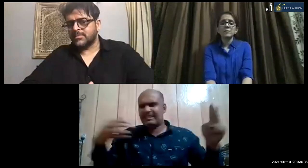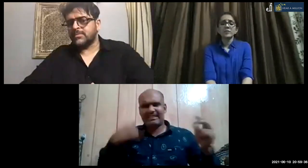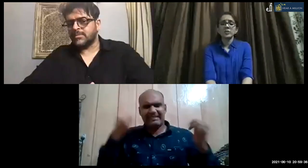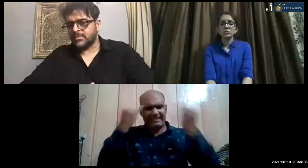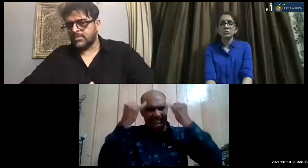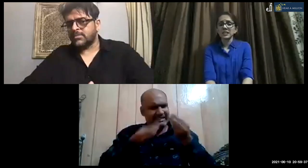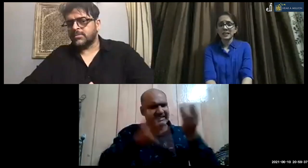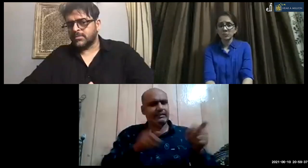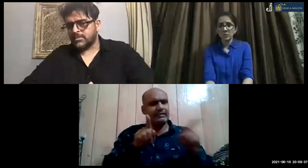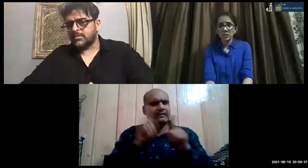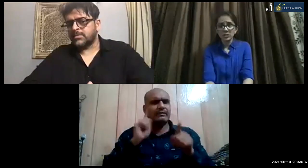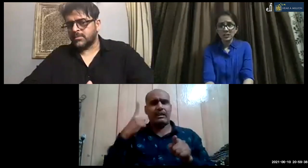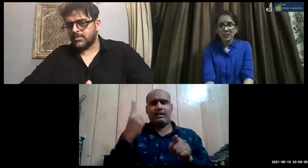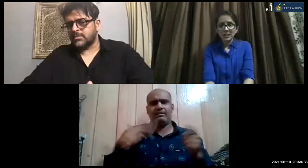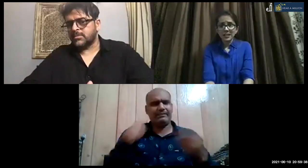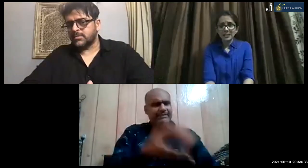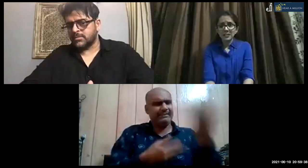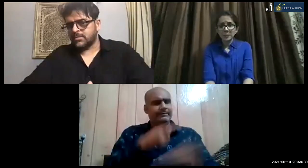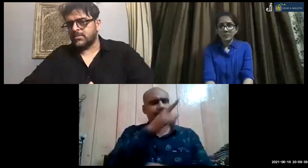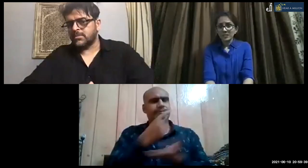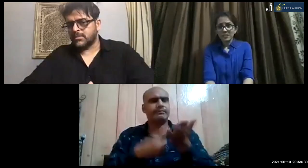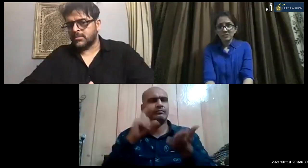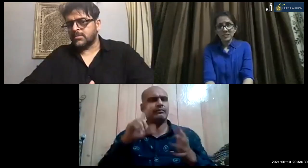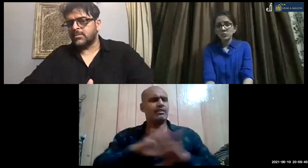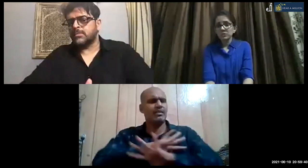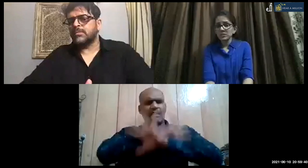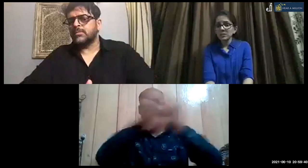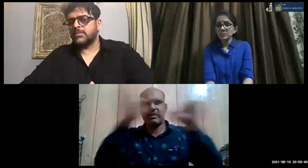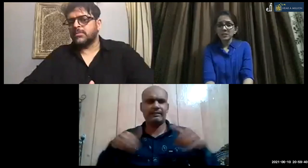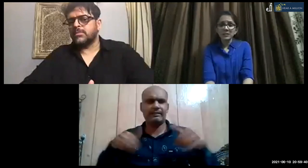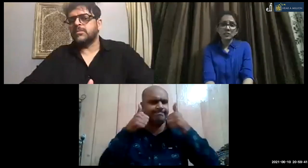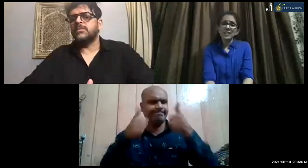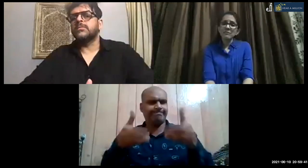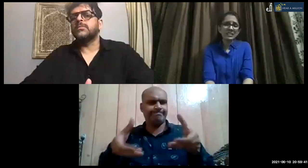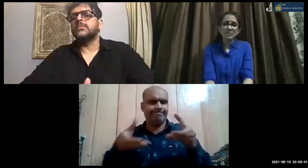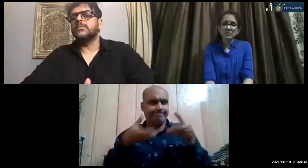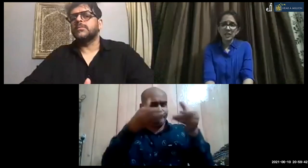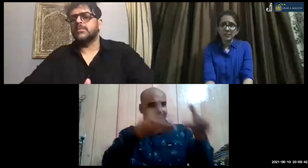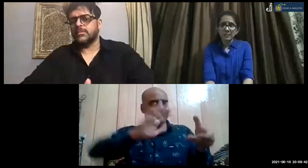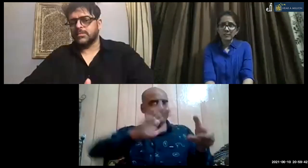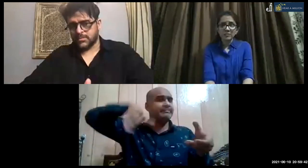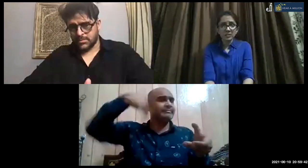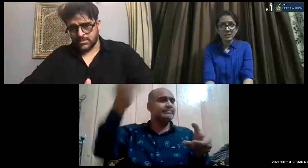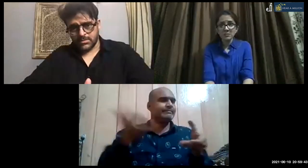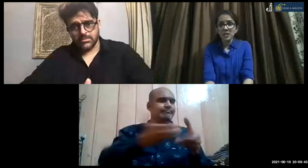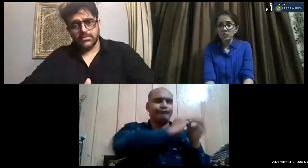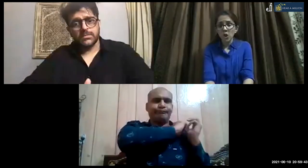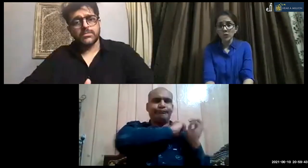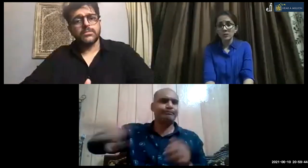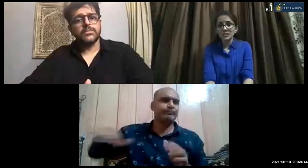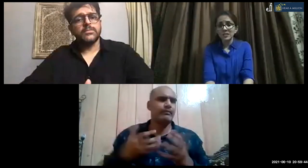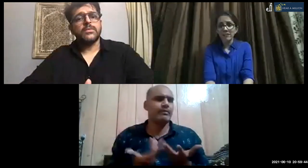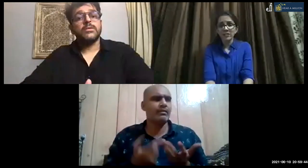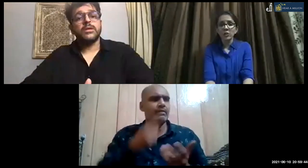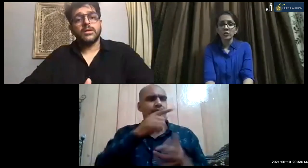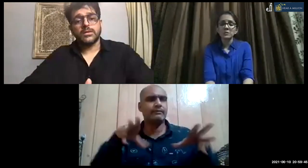demand the use of sign language. And deaf leaders, we've given them recommendations, everything we've done. We've given them such